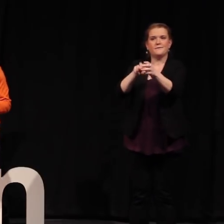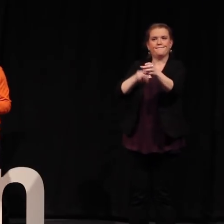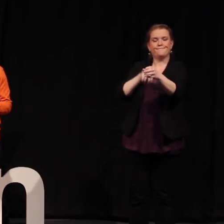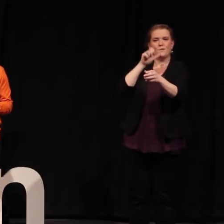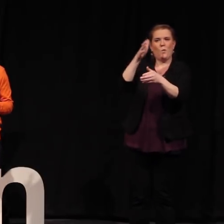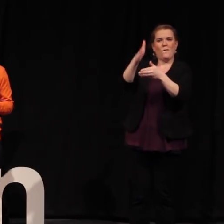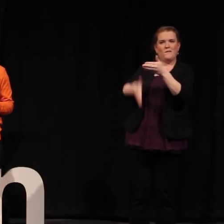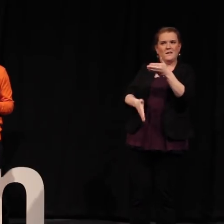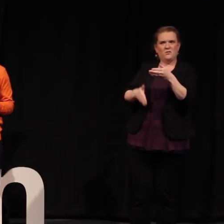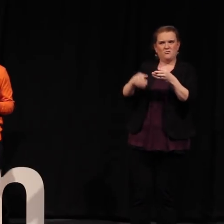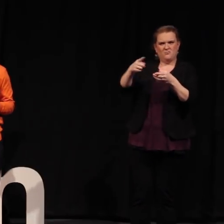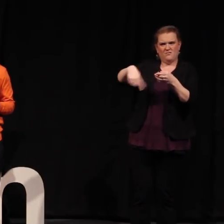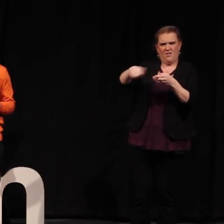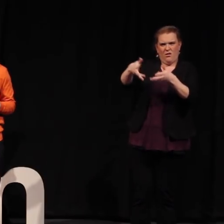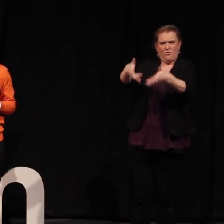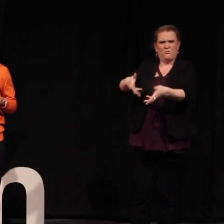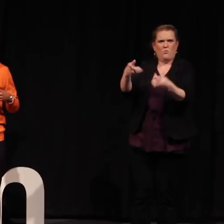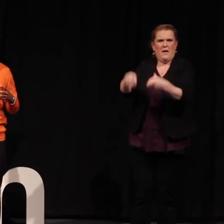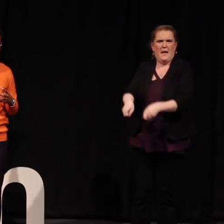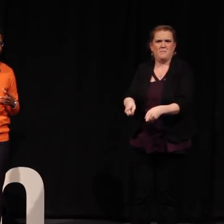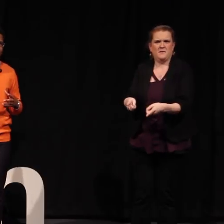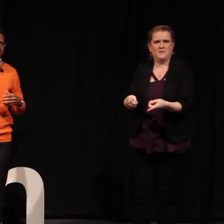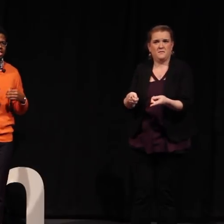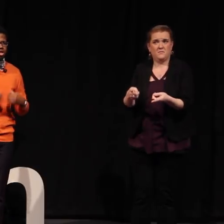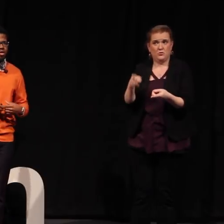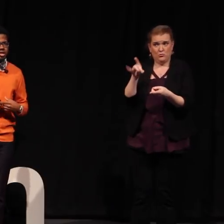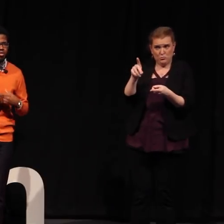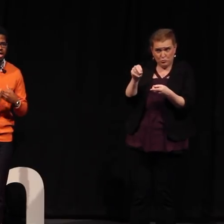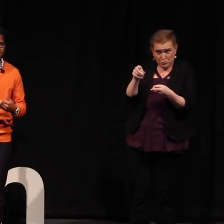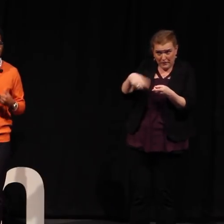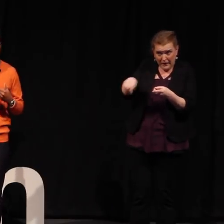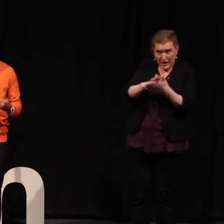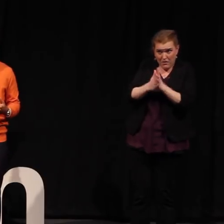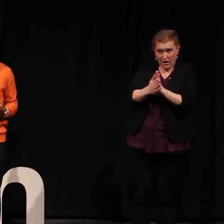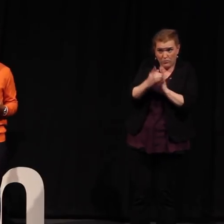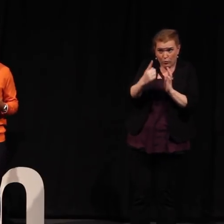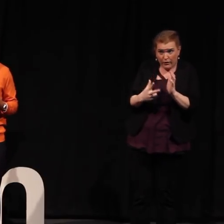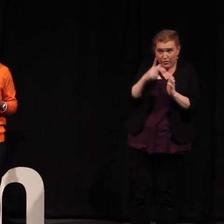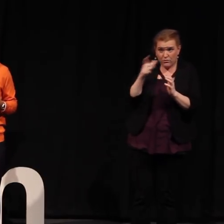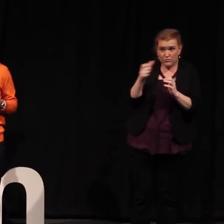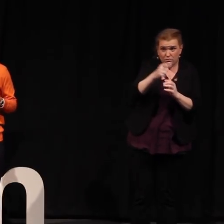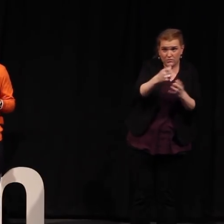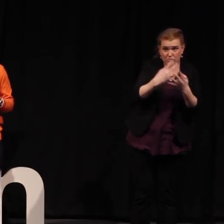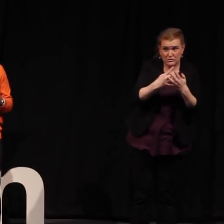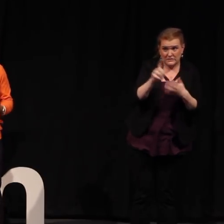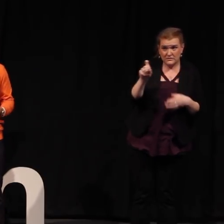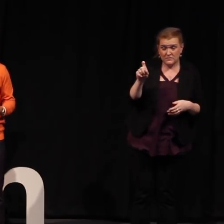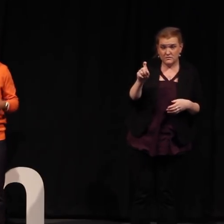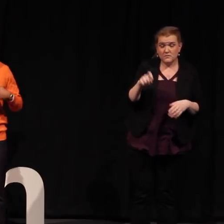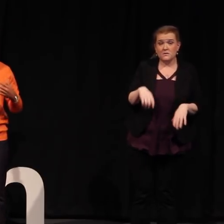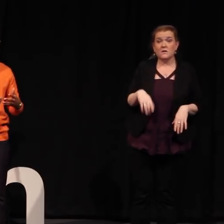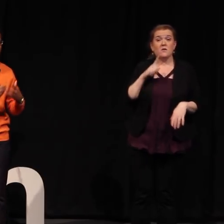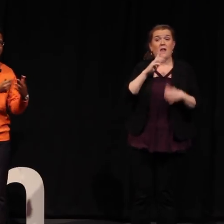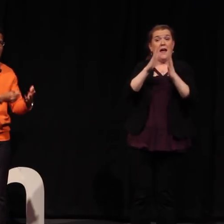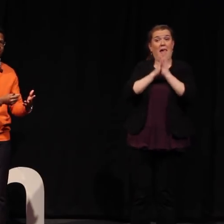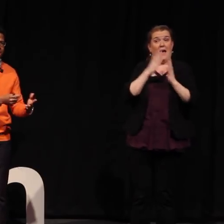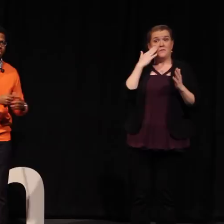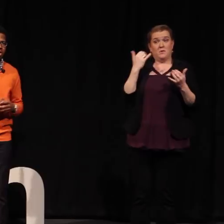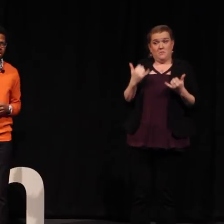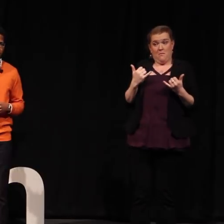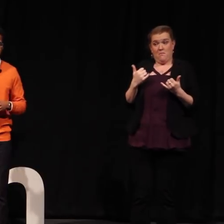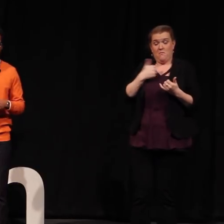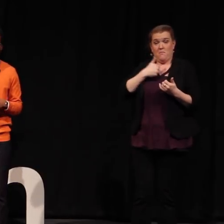that 1 in 3. I ask because I serve as a resident assistant for 50 residents that identify